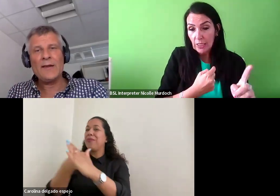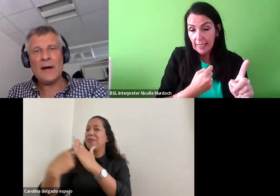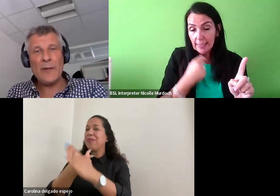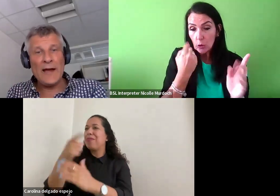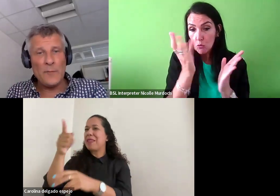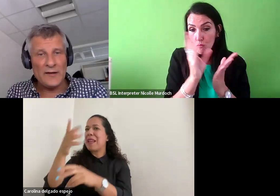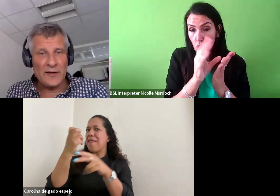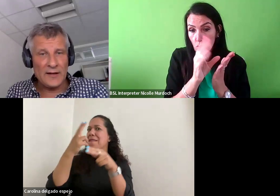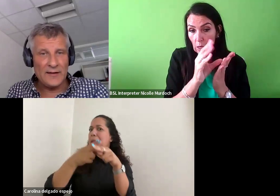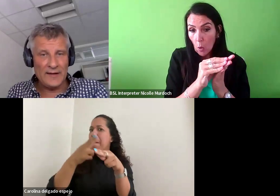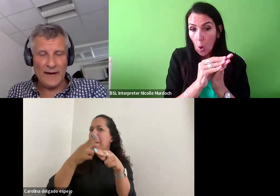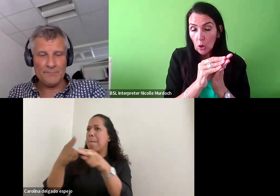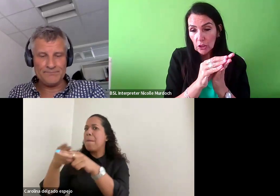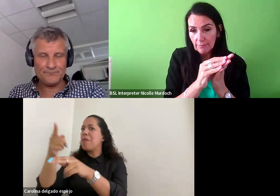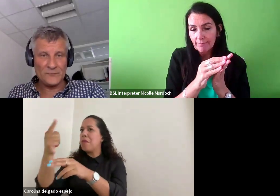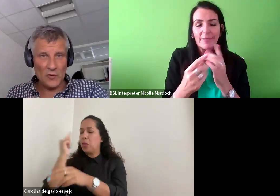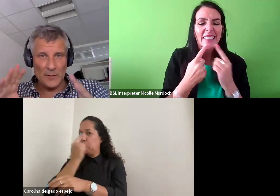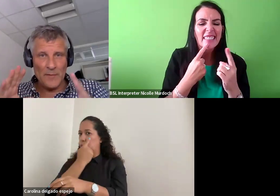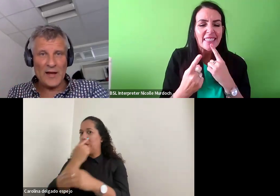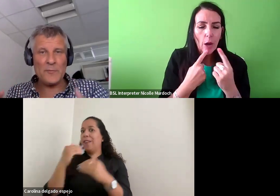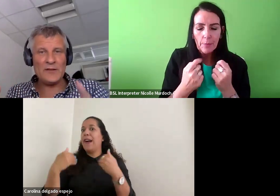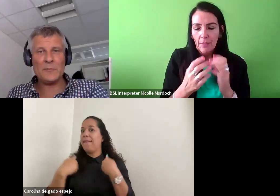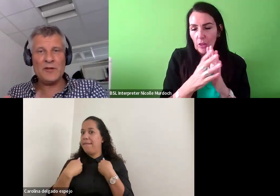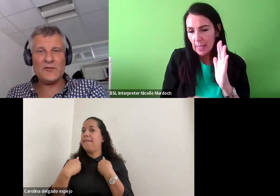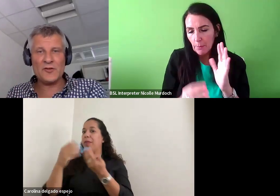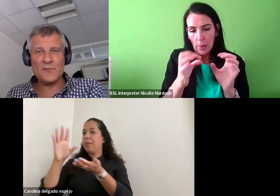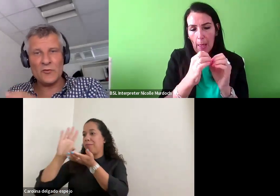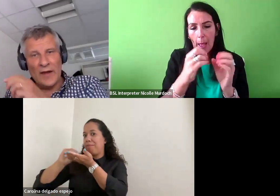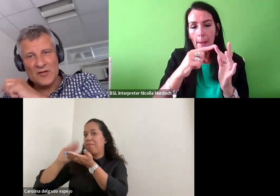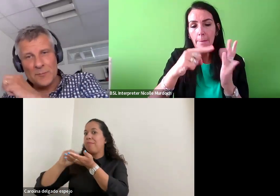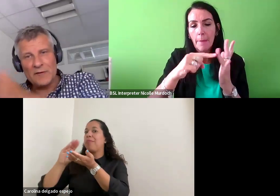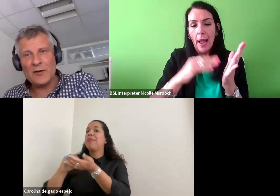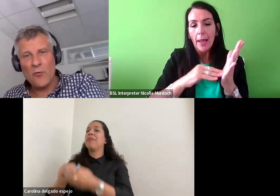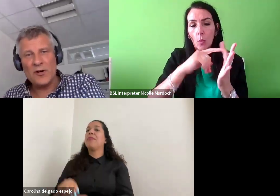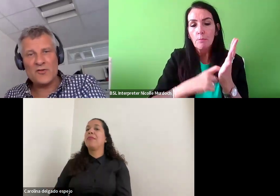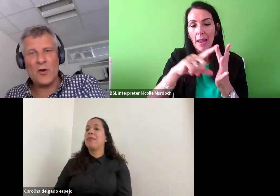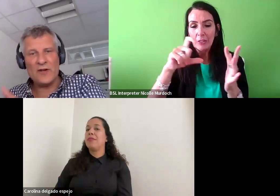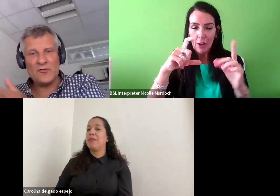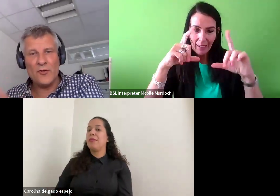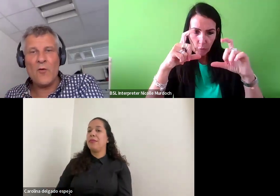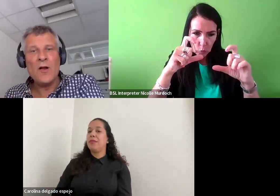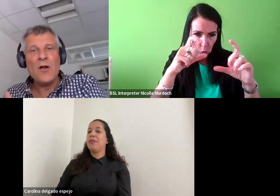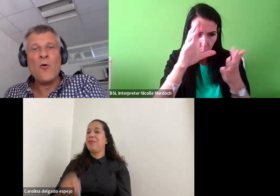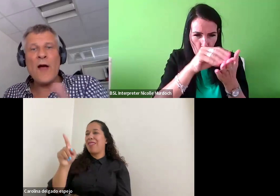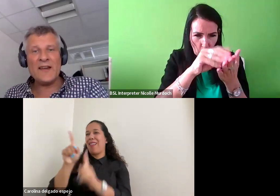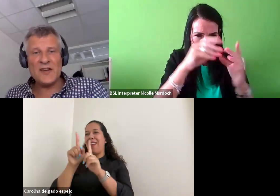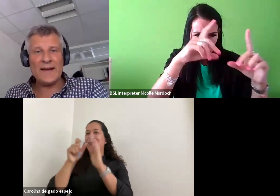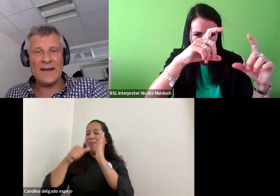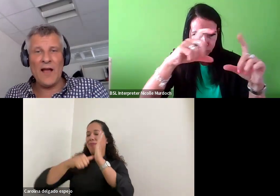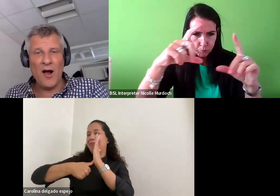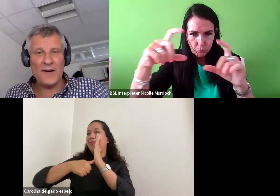recording their biometric data. So their biometric features would actually be recorded so as to know